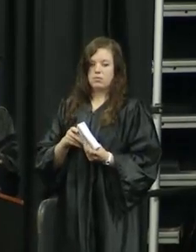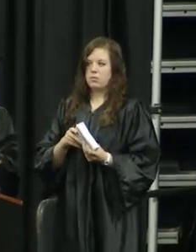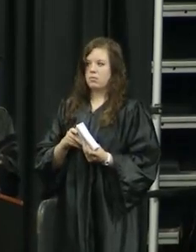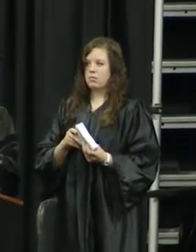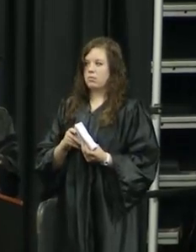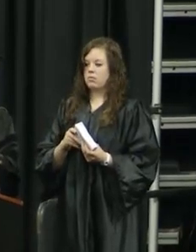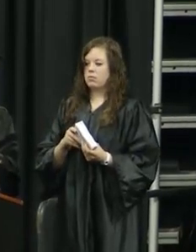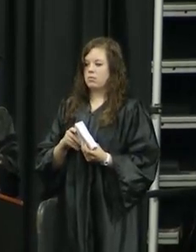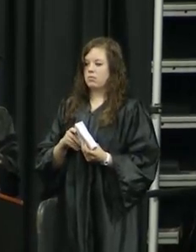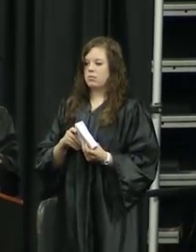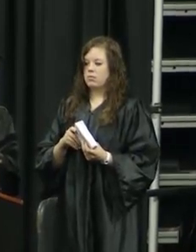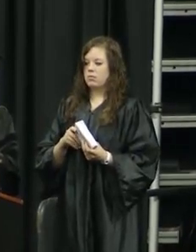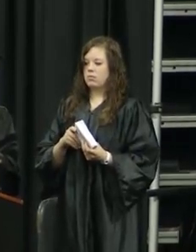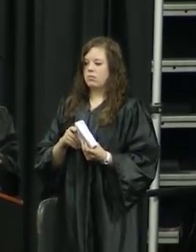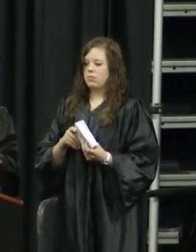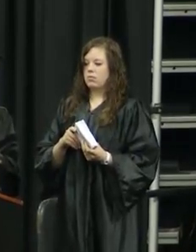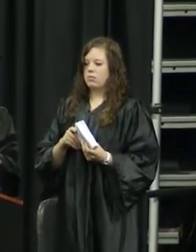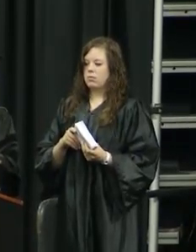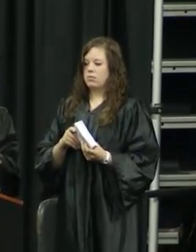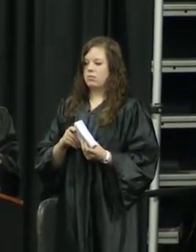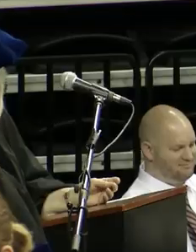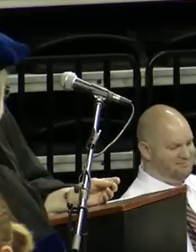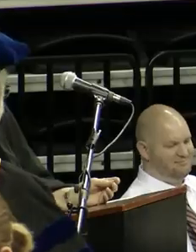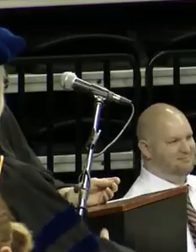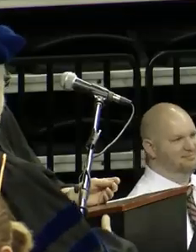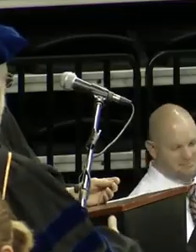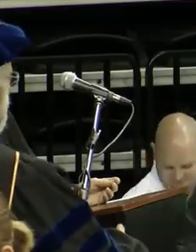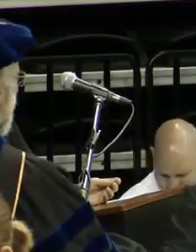Lauren Malinfant.